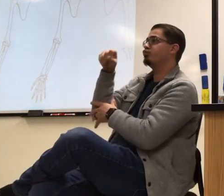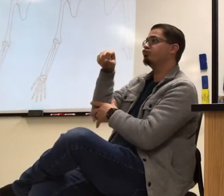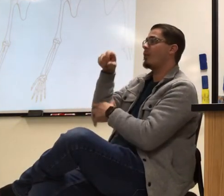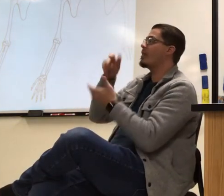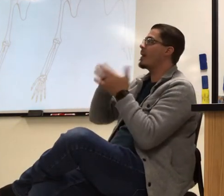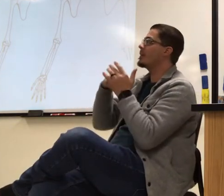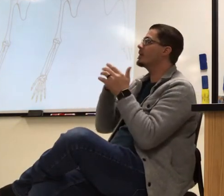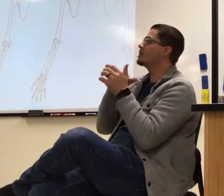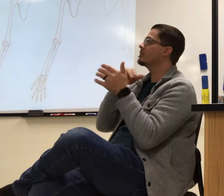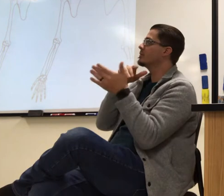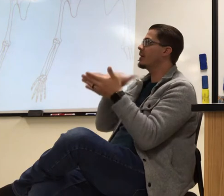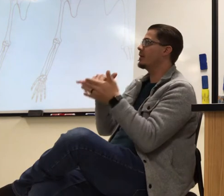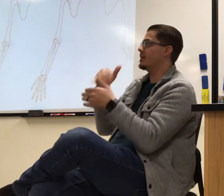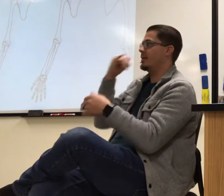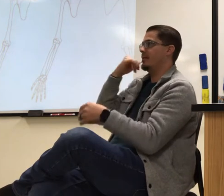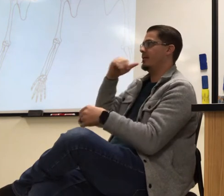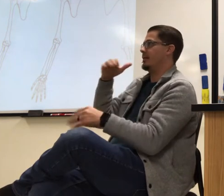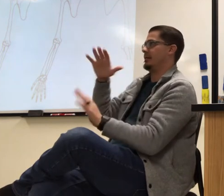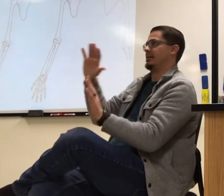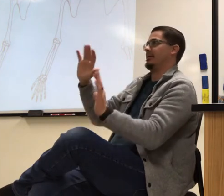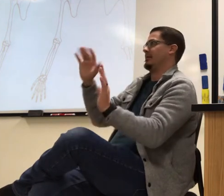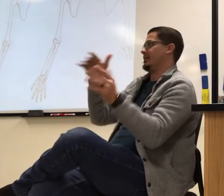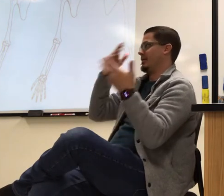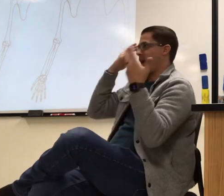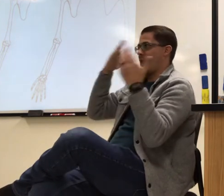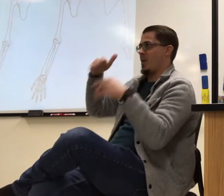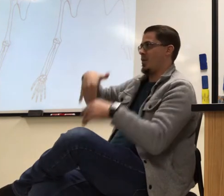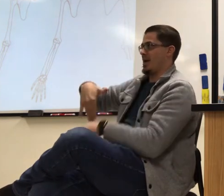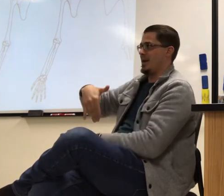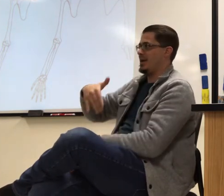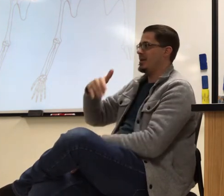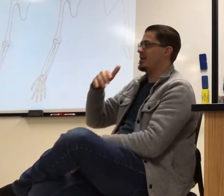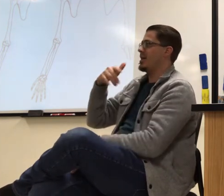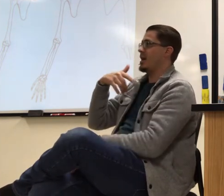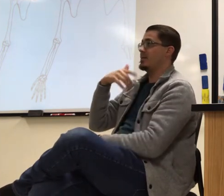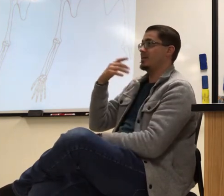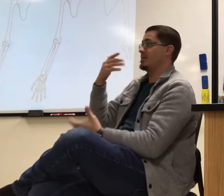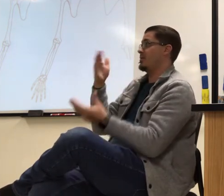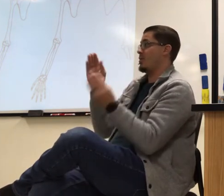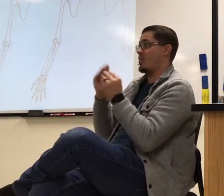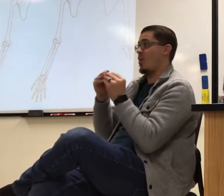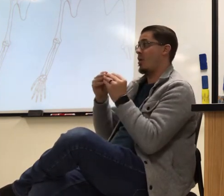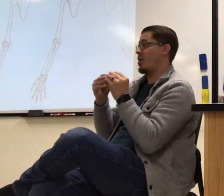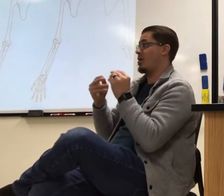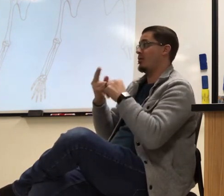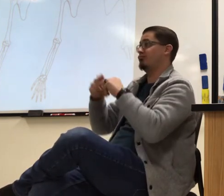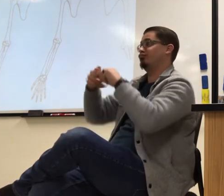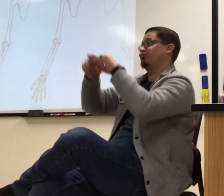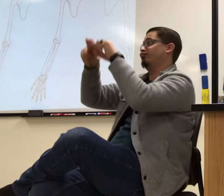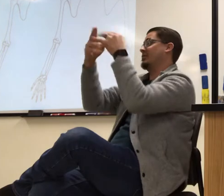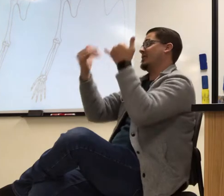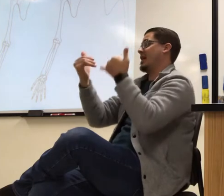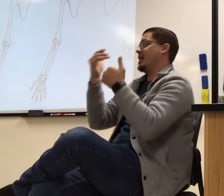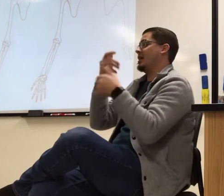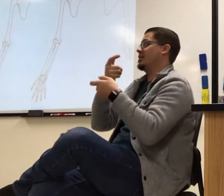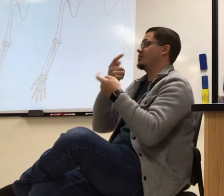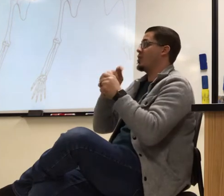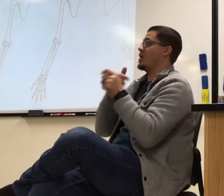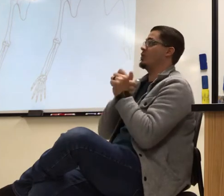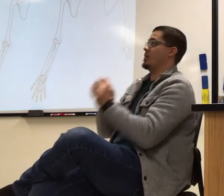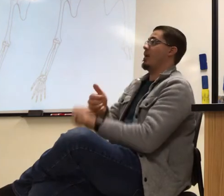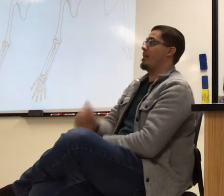on top. If you're like, I haven't even touched it yet. I'm just piling on you today, and you really have to try to keep up.